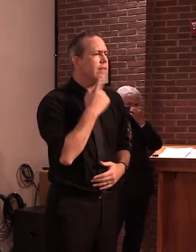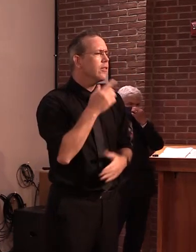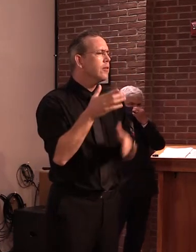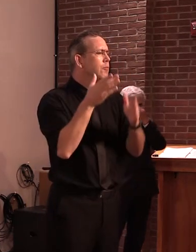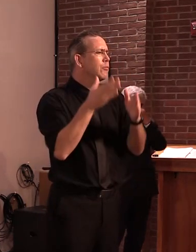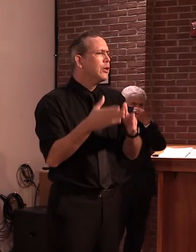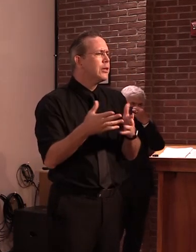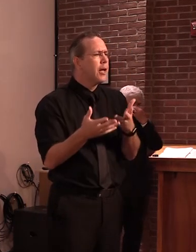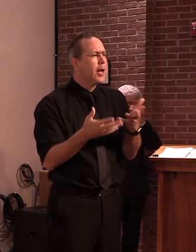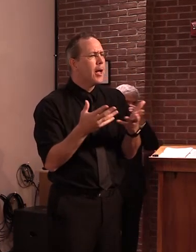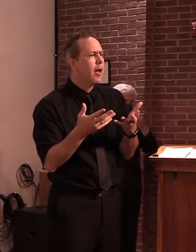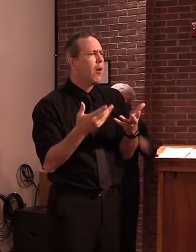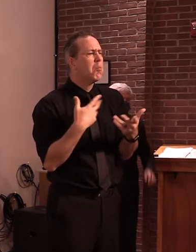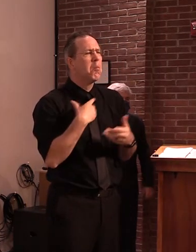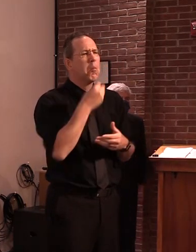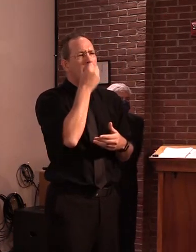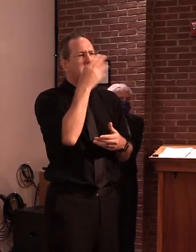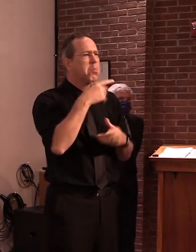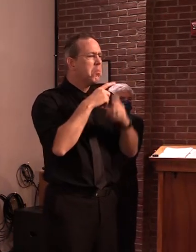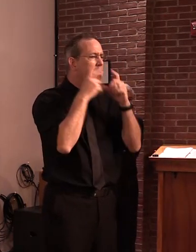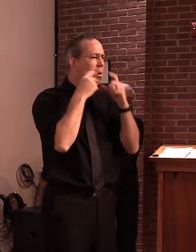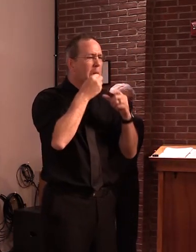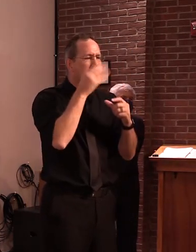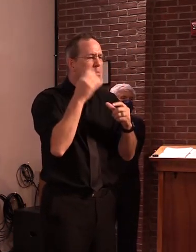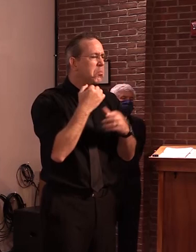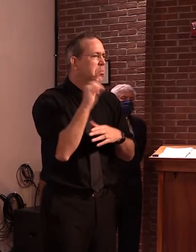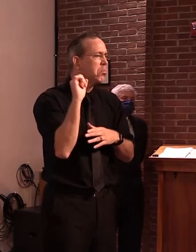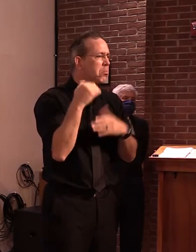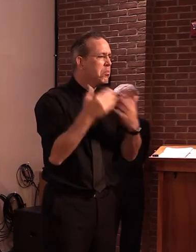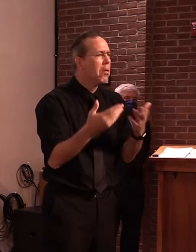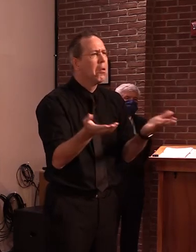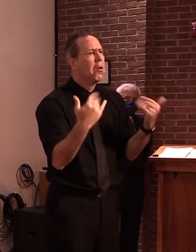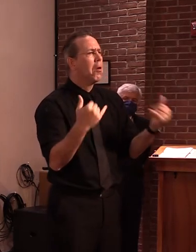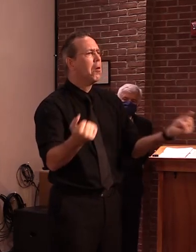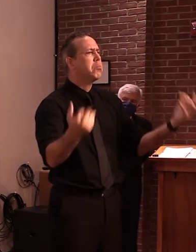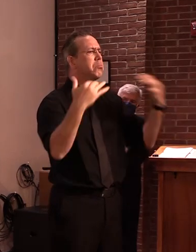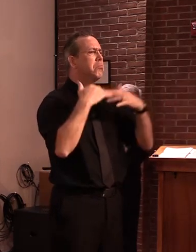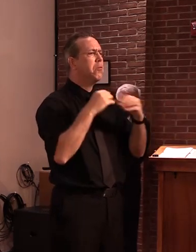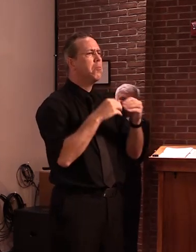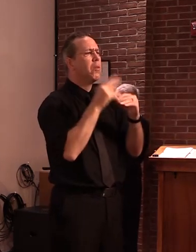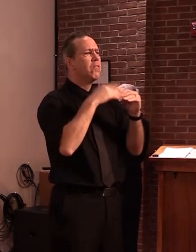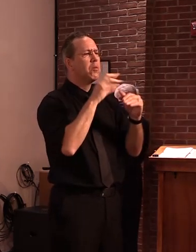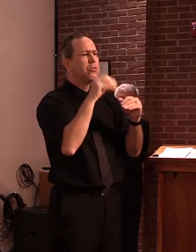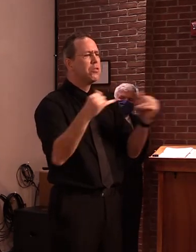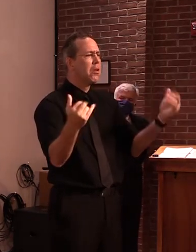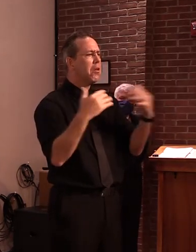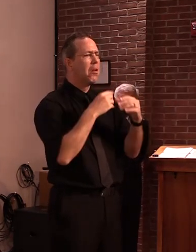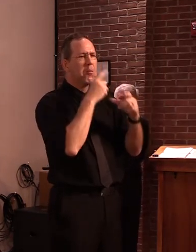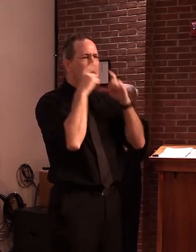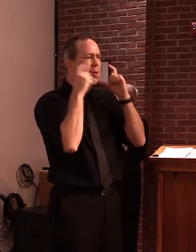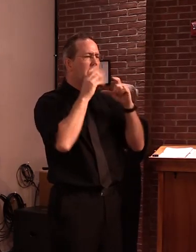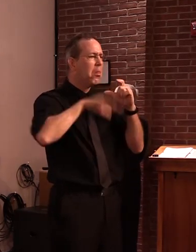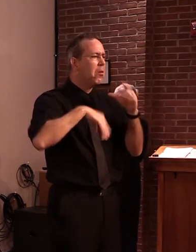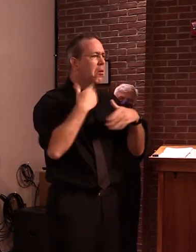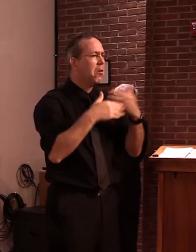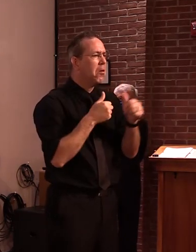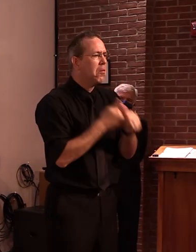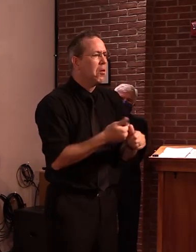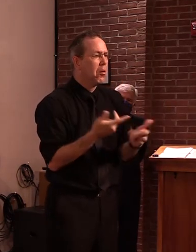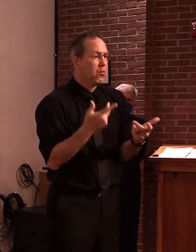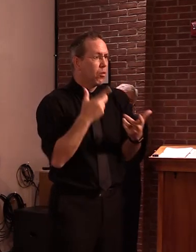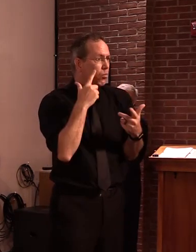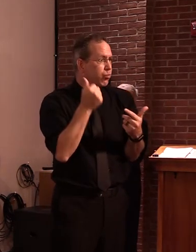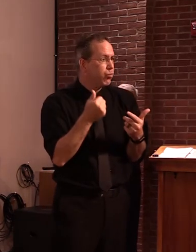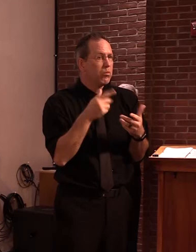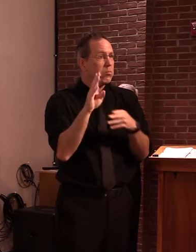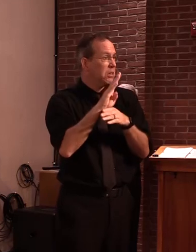require people and says, okay, I'm not going to turn away people because they're not wearing masks? Yes, that's their prerogative. We want to